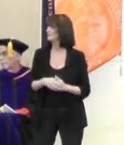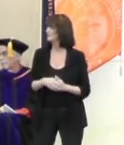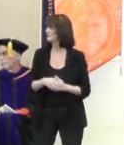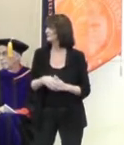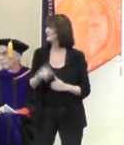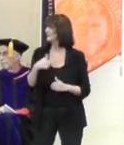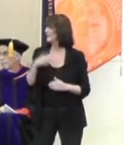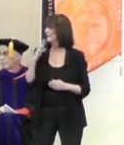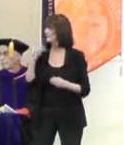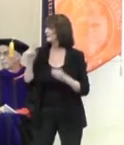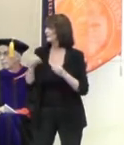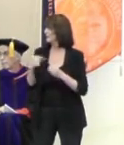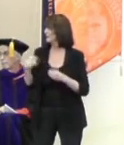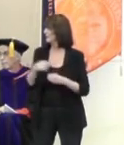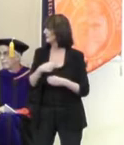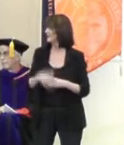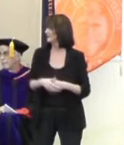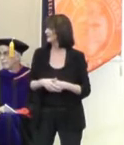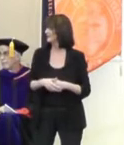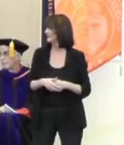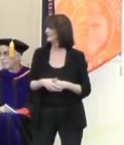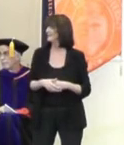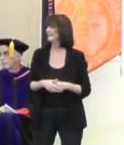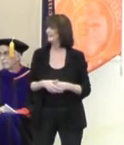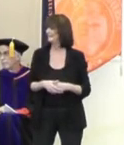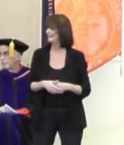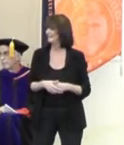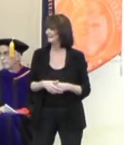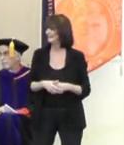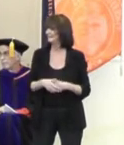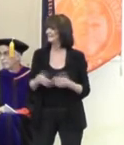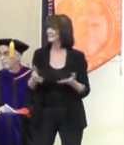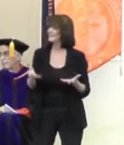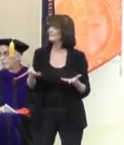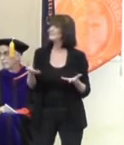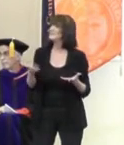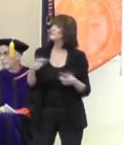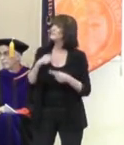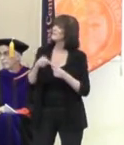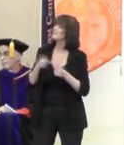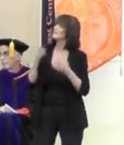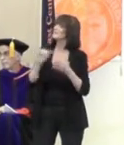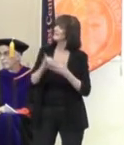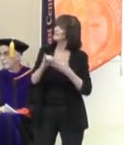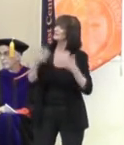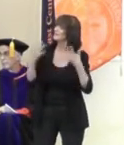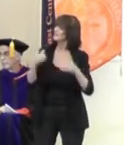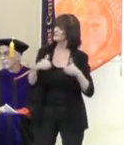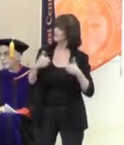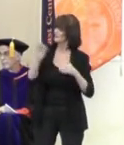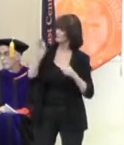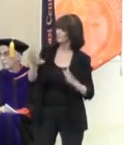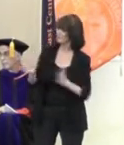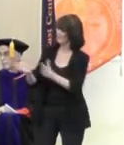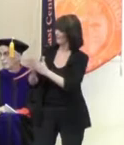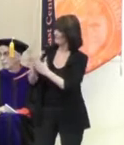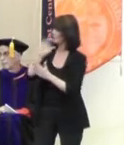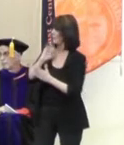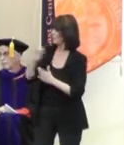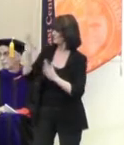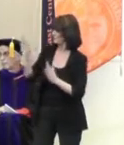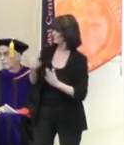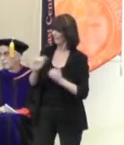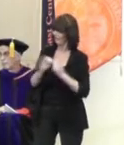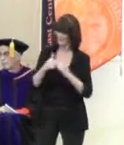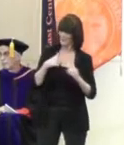yeah. I'm talking about, we're going to soothe. He got carried away. And then when it was over, the young preacher went to the old preacher and said, how do? He